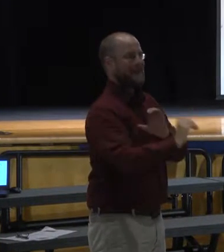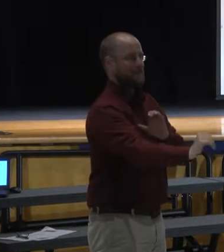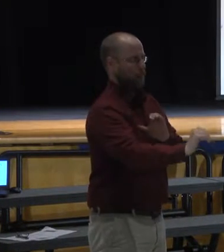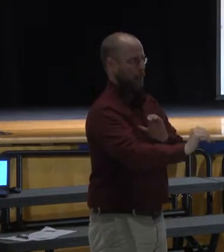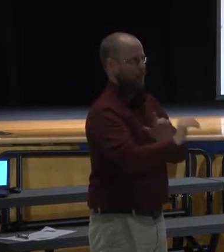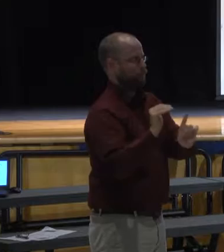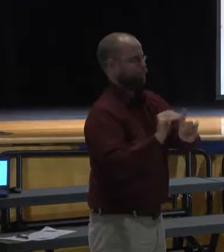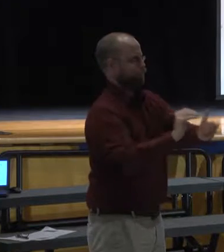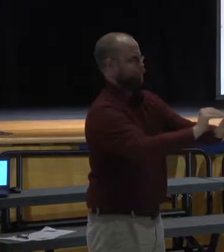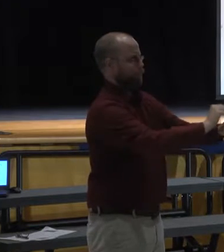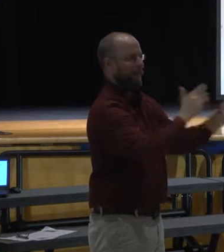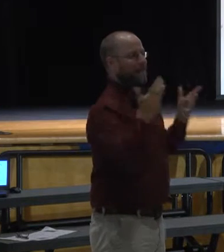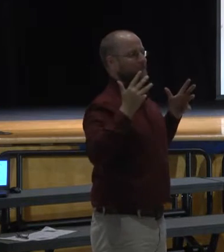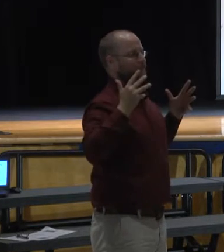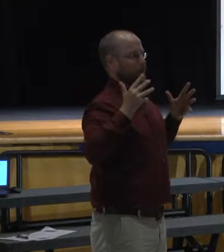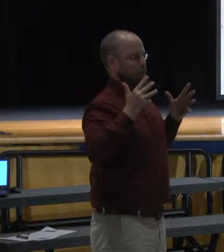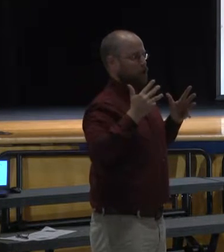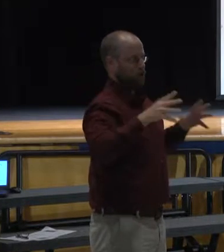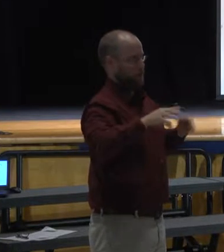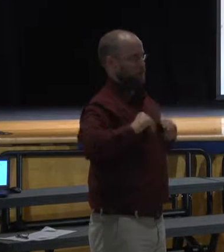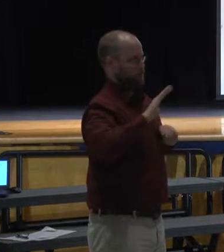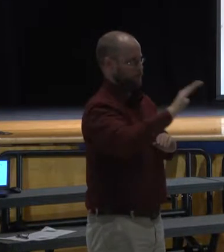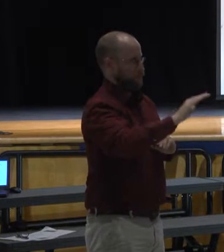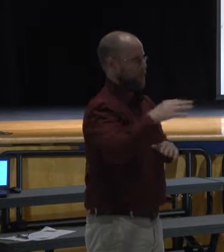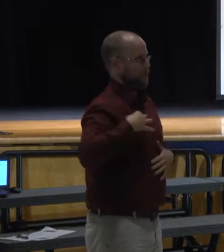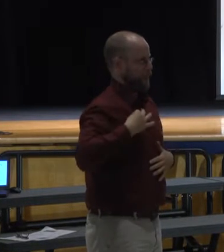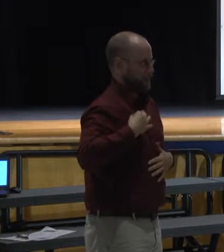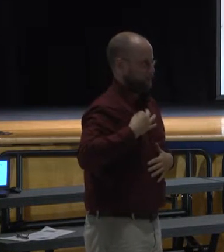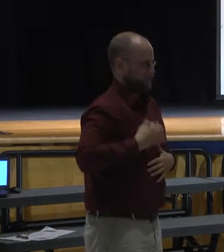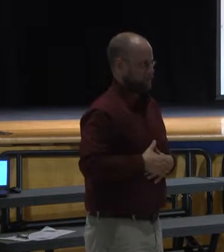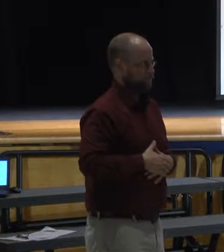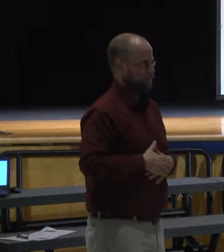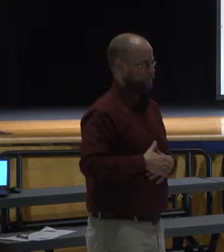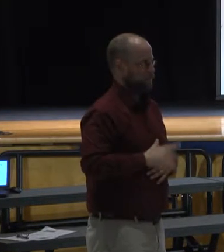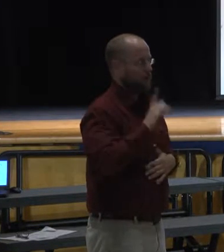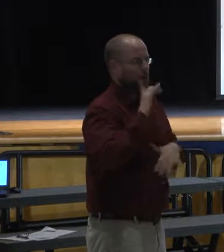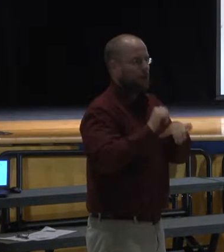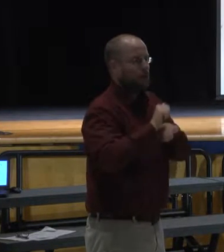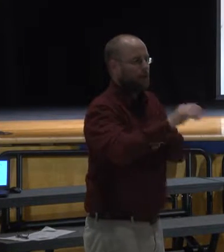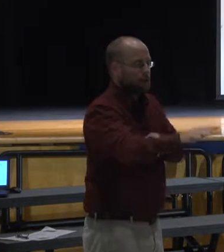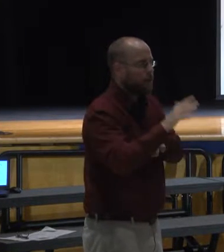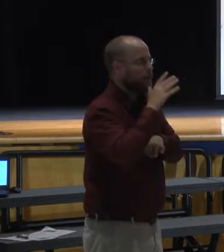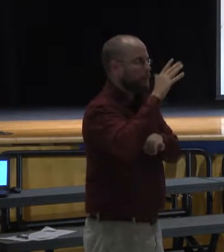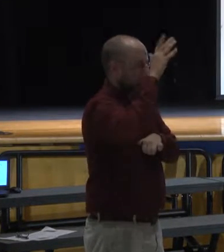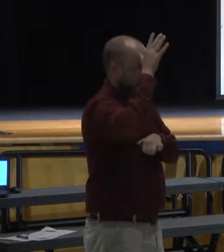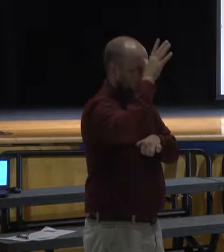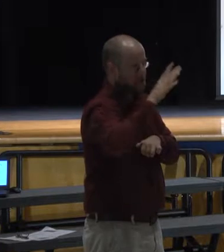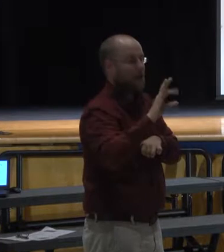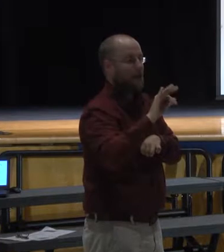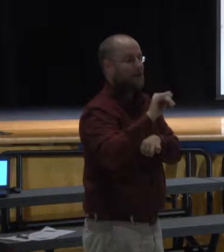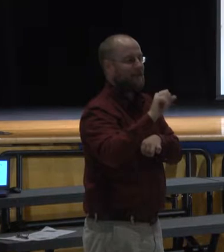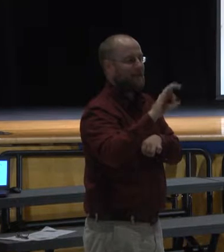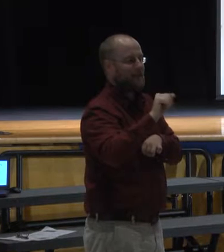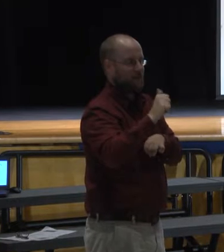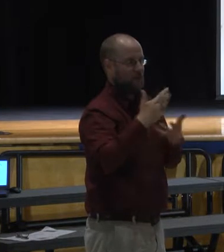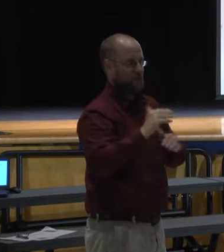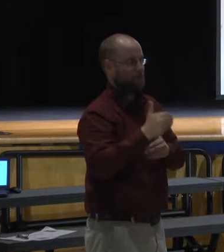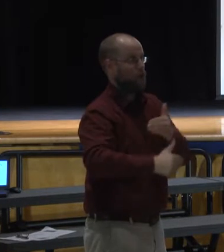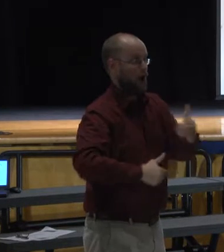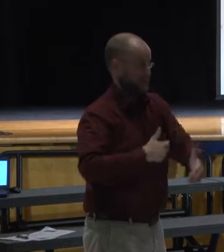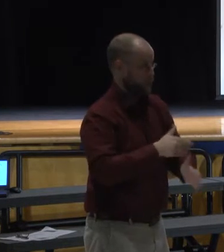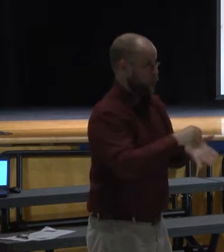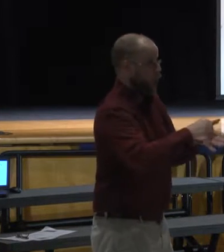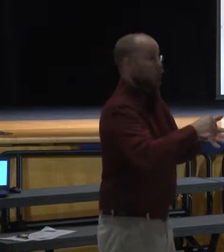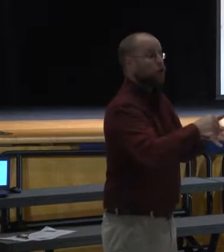your information. All right, to the parent, they just say, a FAFSA has been processed for your son or daughter. But the student can actually go in and